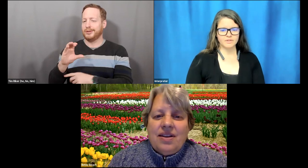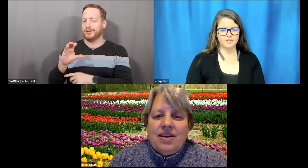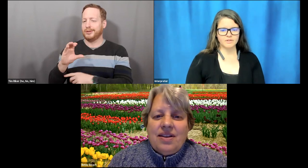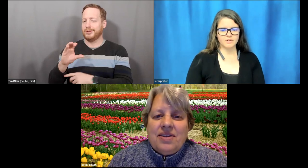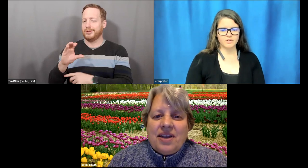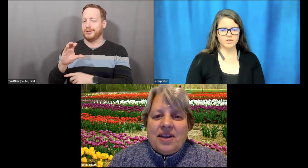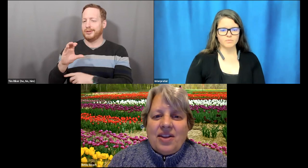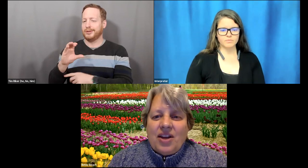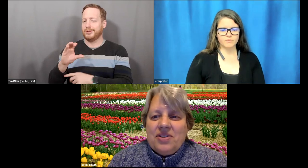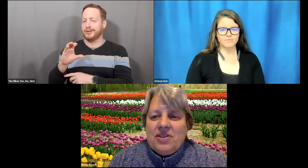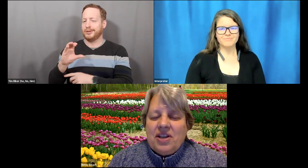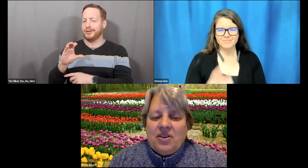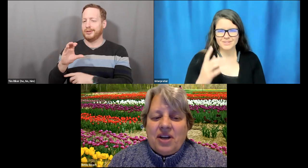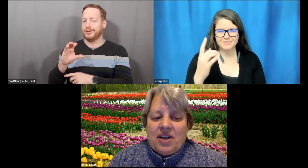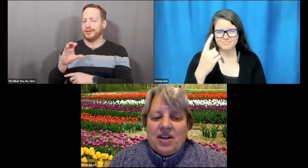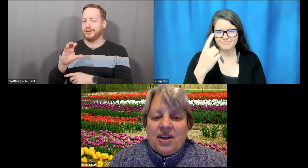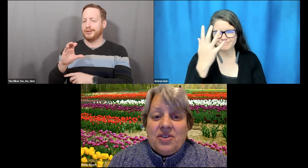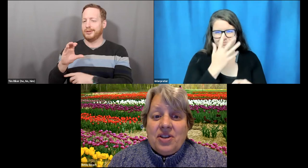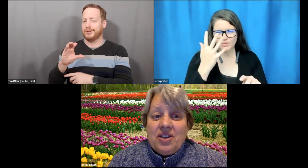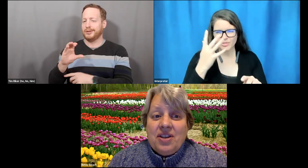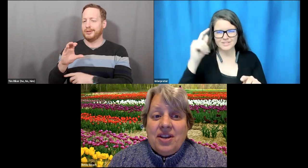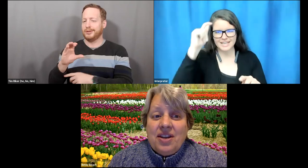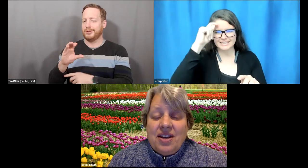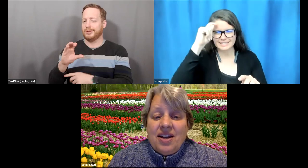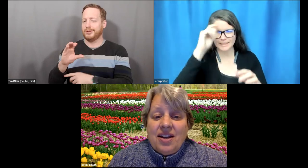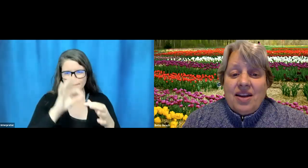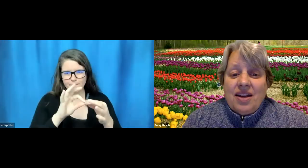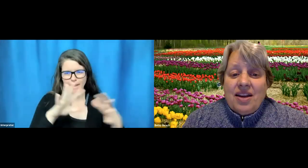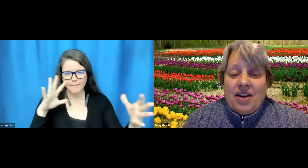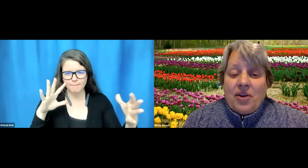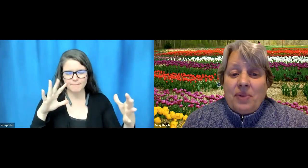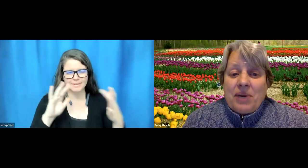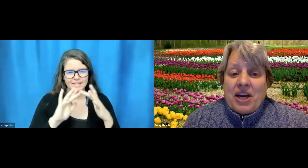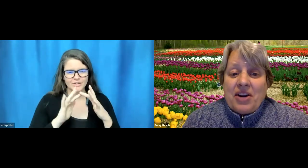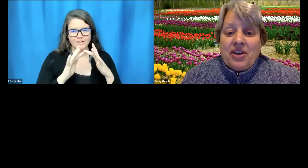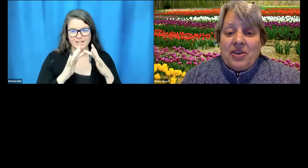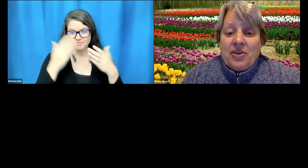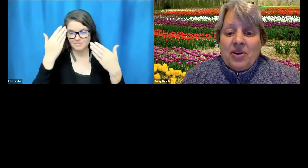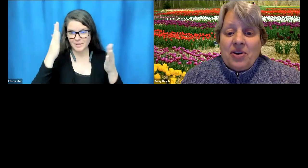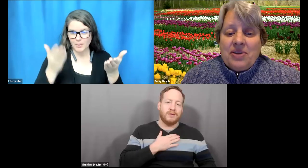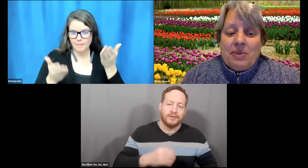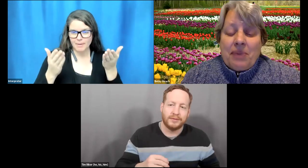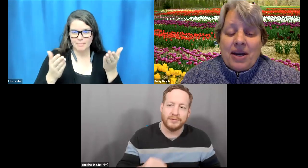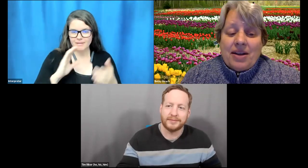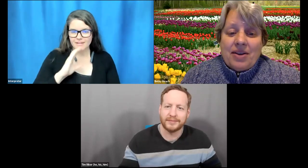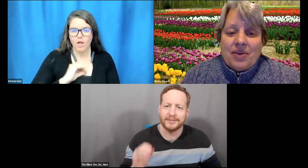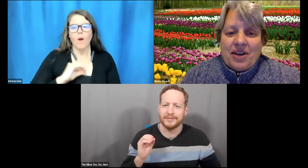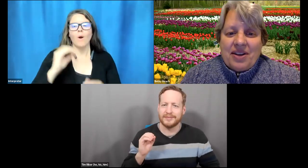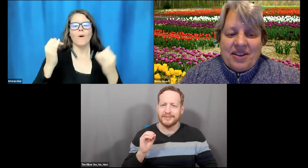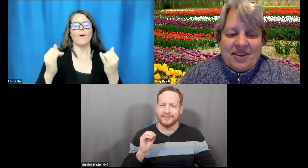It looks like he lost internet connection. I don't know, maybe Carolyn, you, oh, he's coming back, okay.